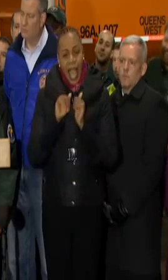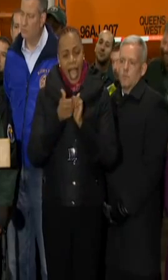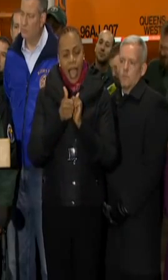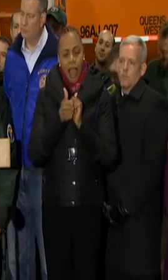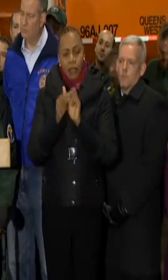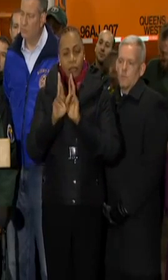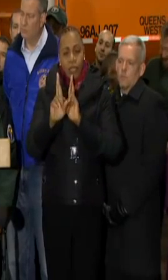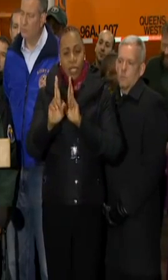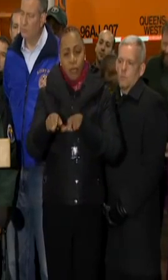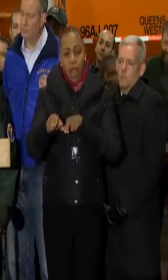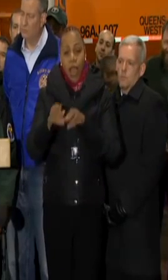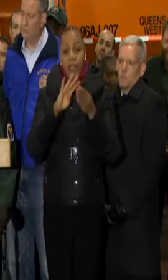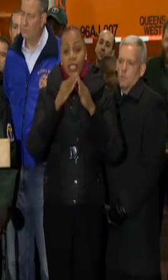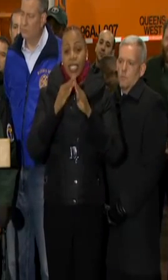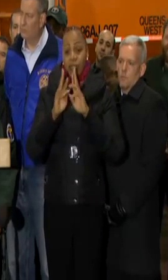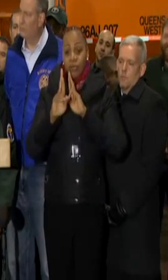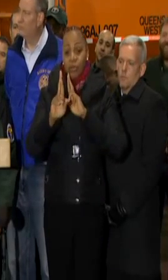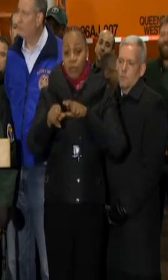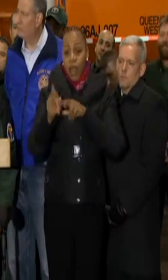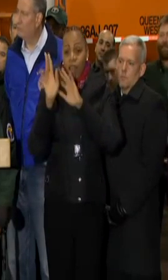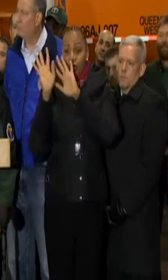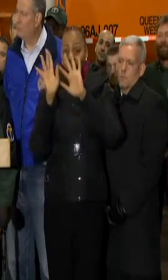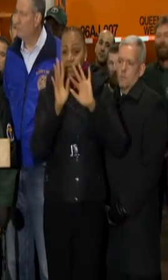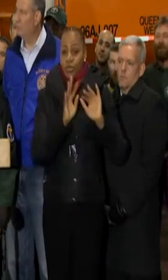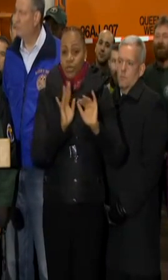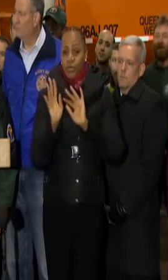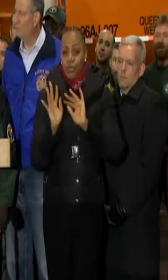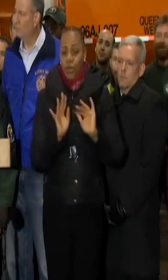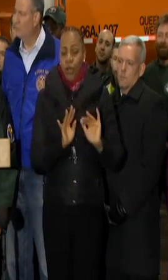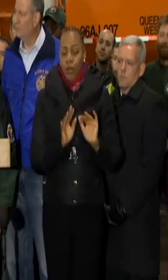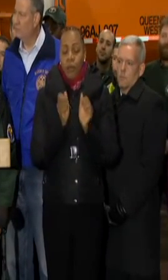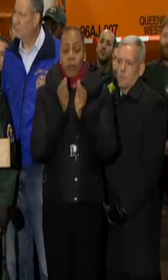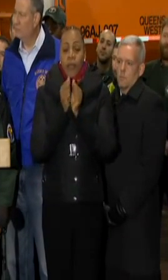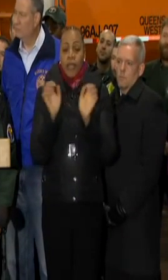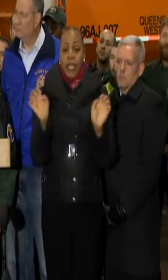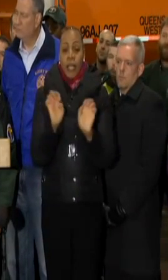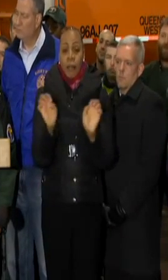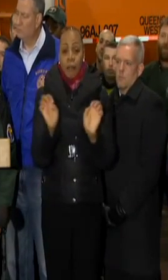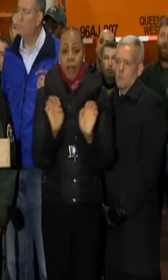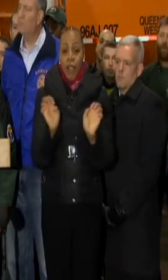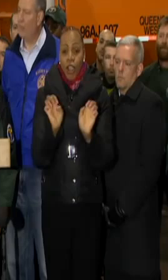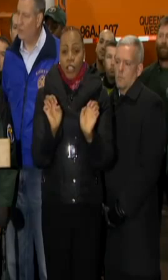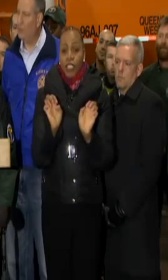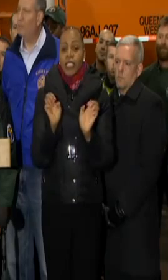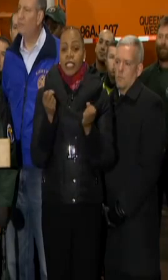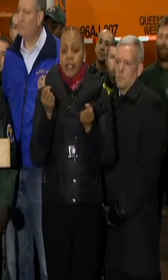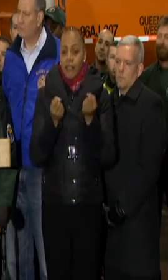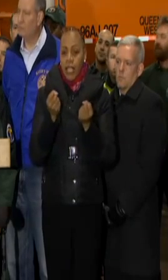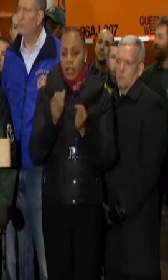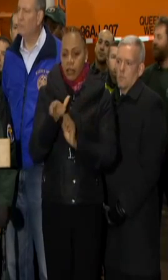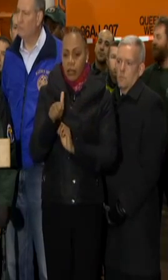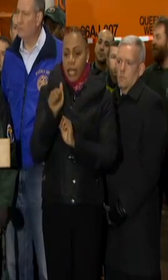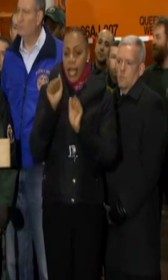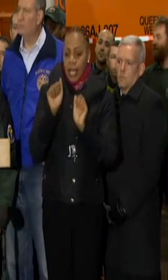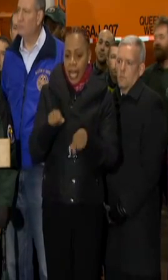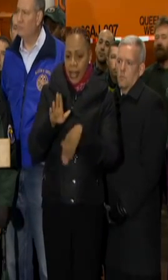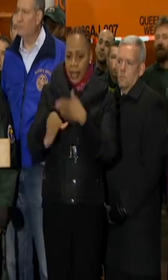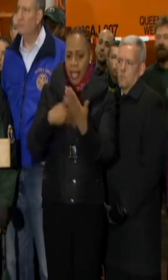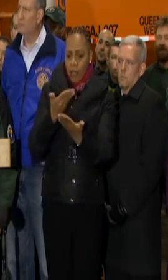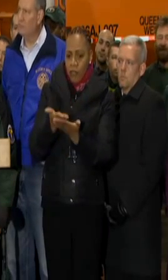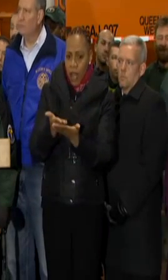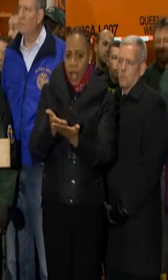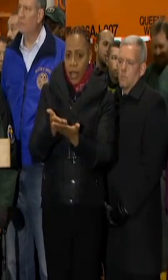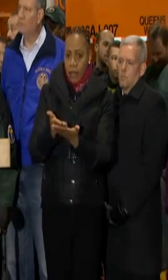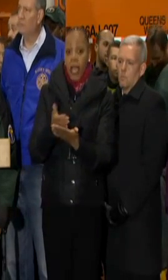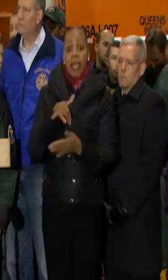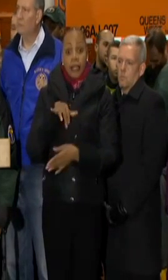city responded to this storm, is always, was the emergency vehicles able to get where they needed to get to? And we did